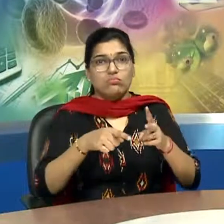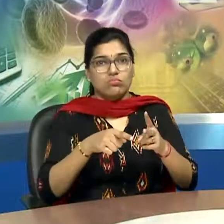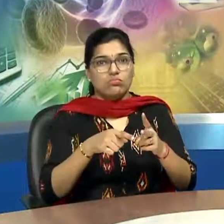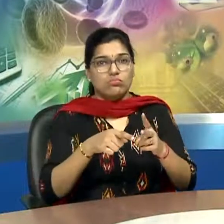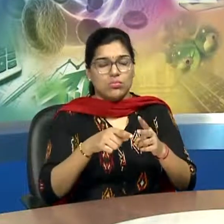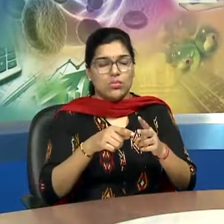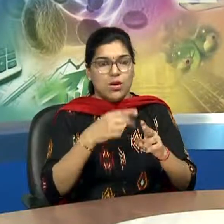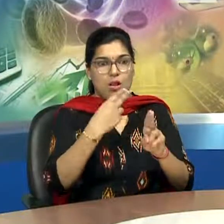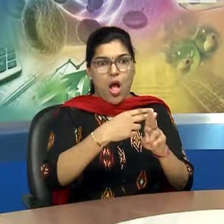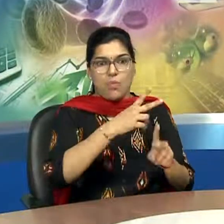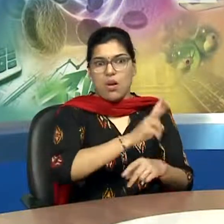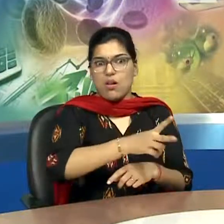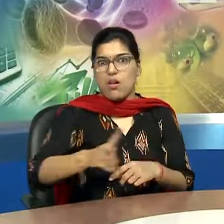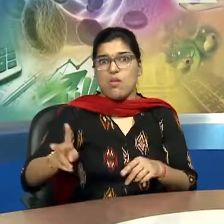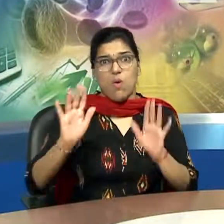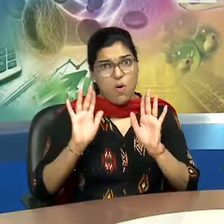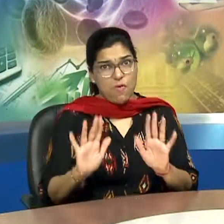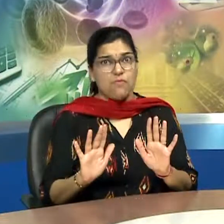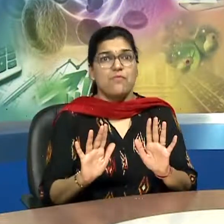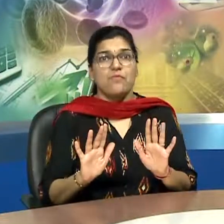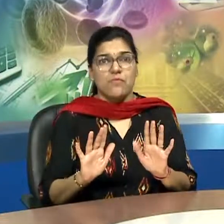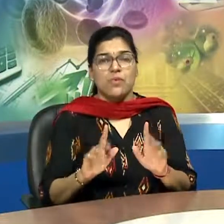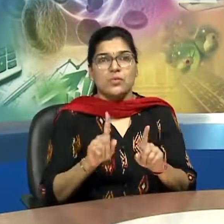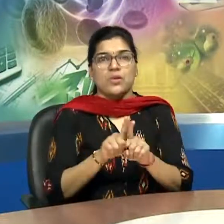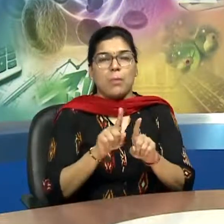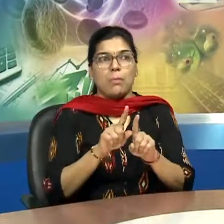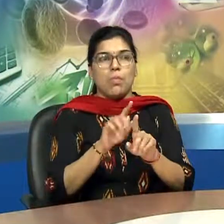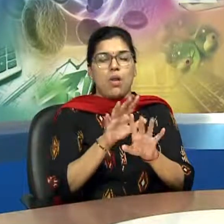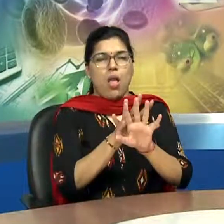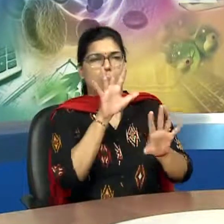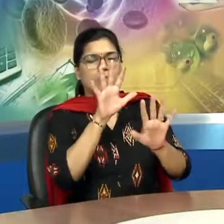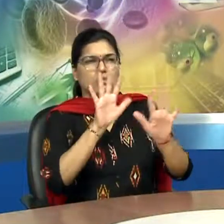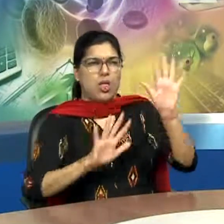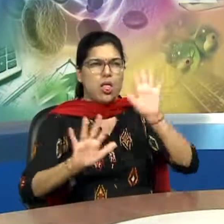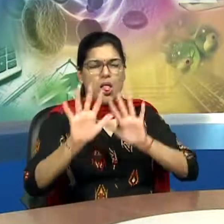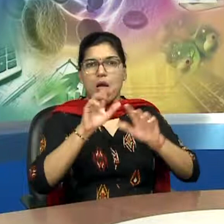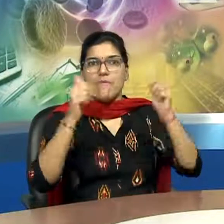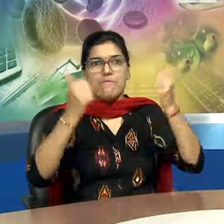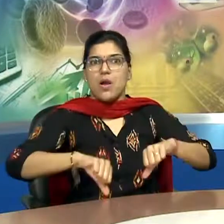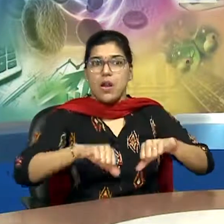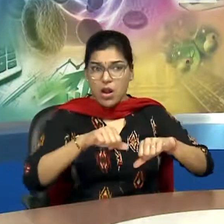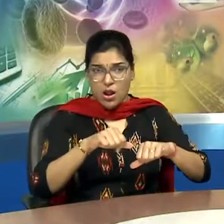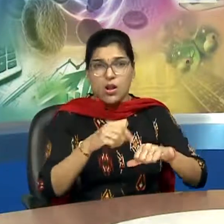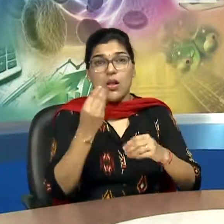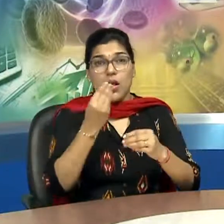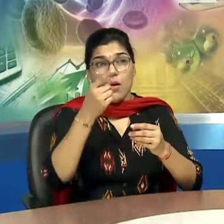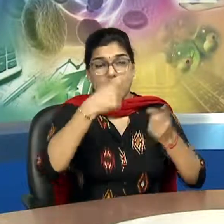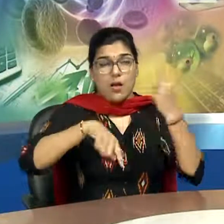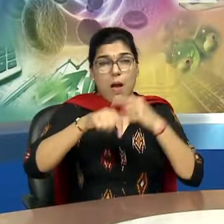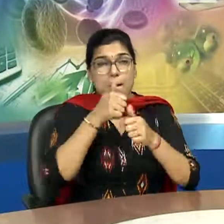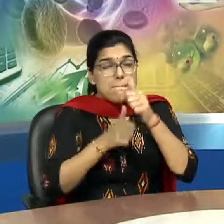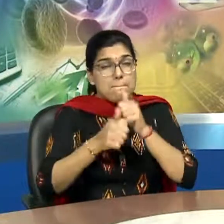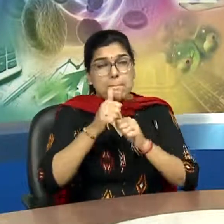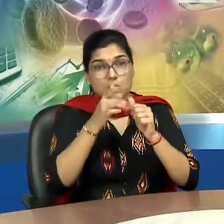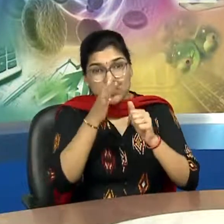And these drugs might have names that sounds colorful